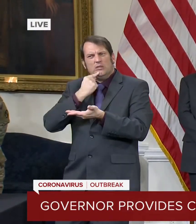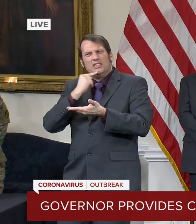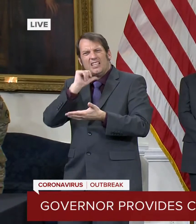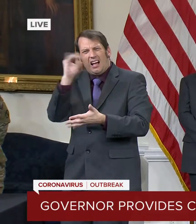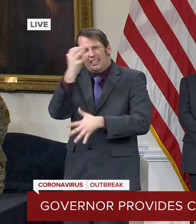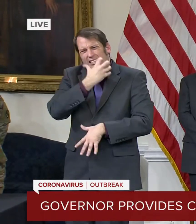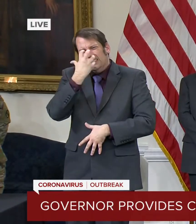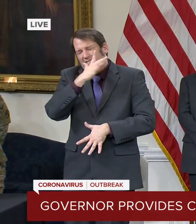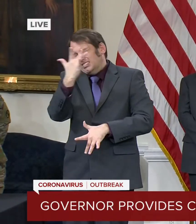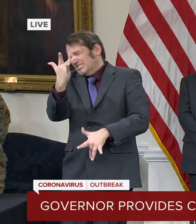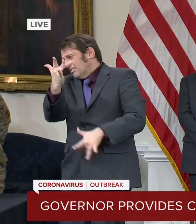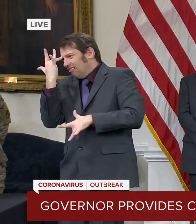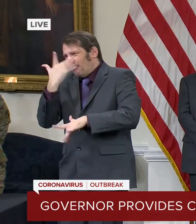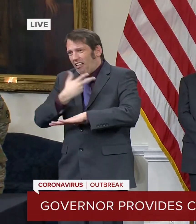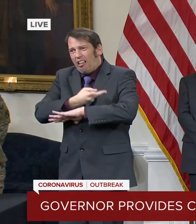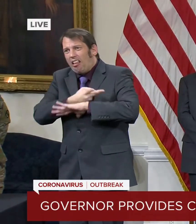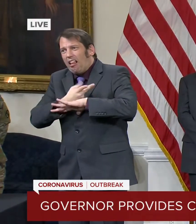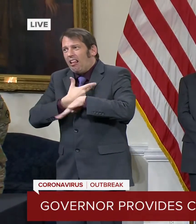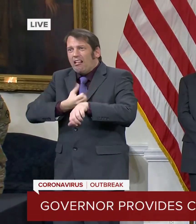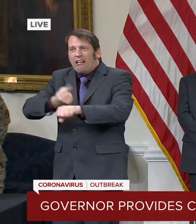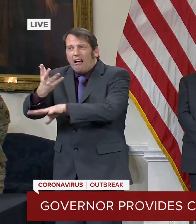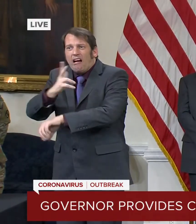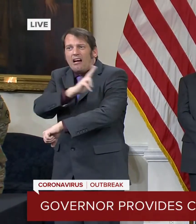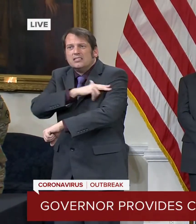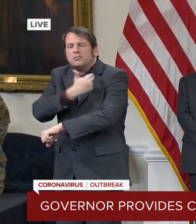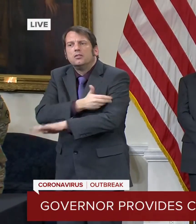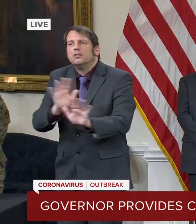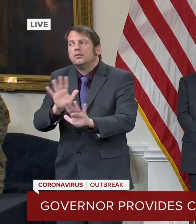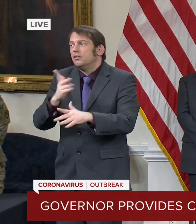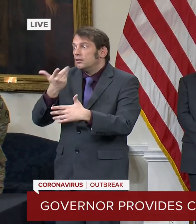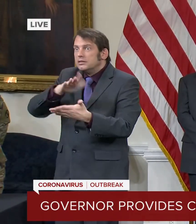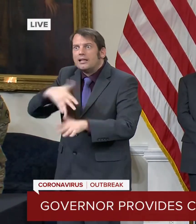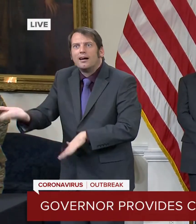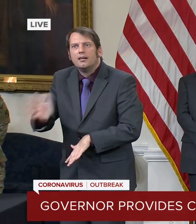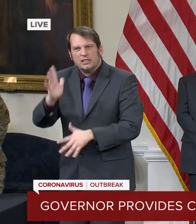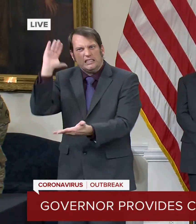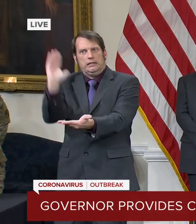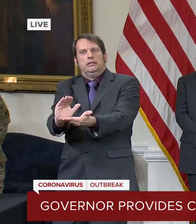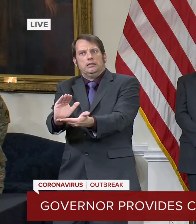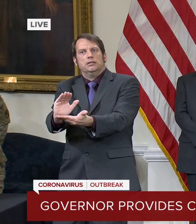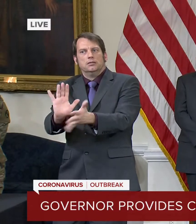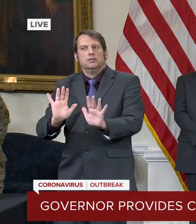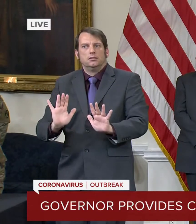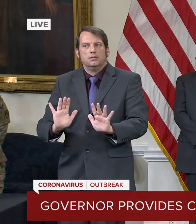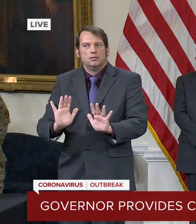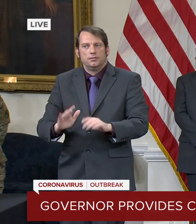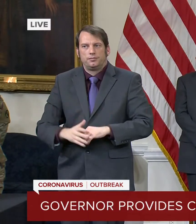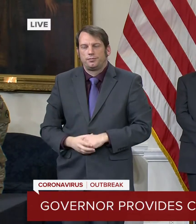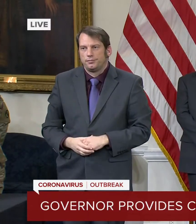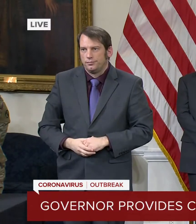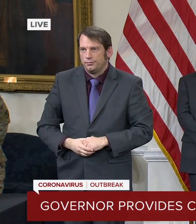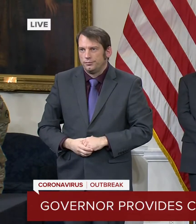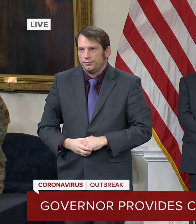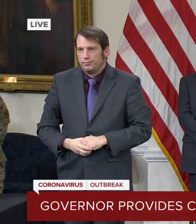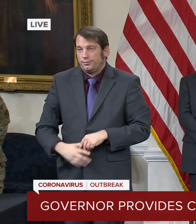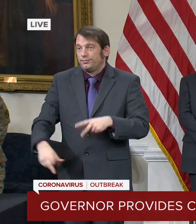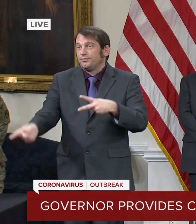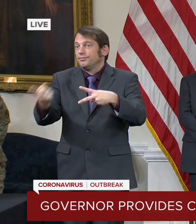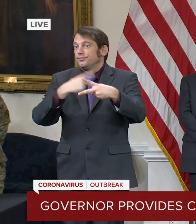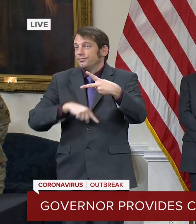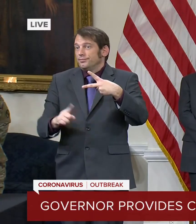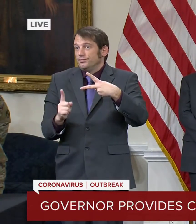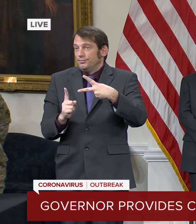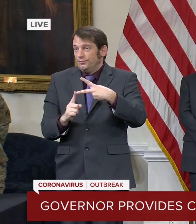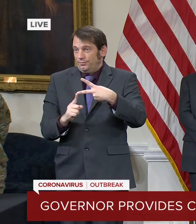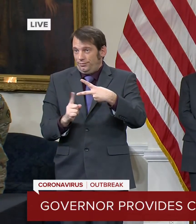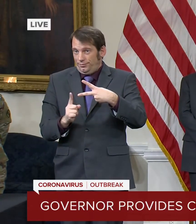most importantly, they will prevent deaths. The second question that may need clarity is around masking. Should I